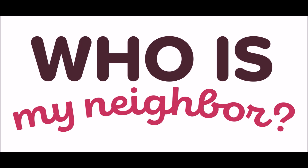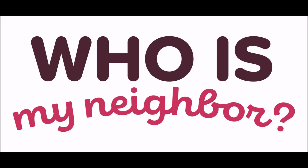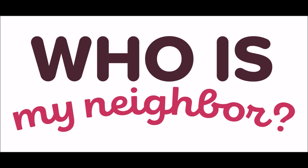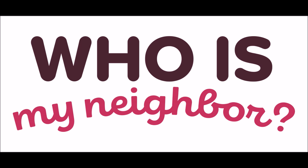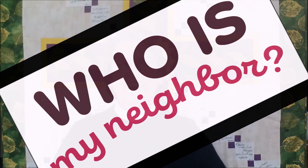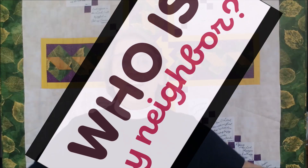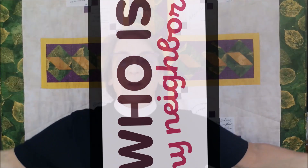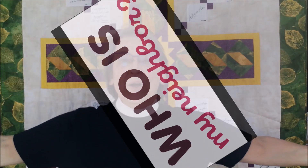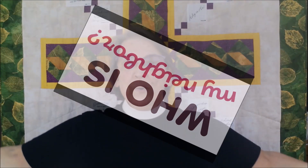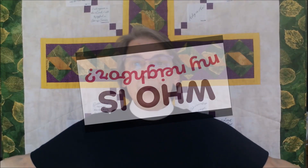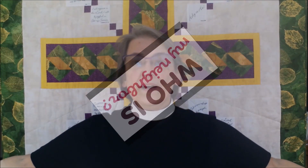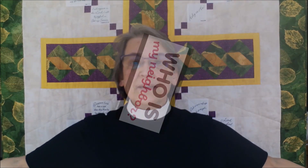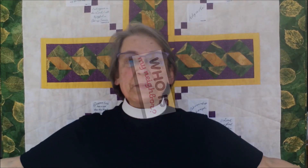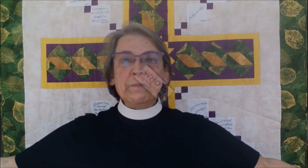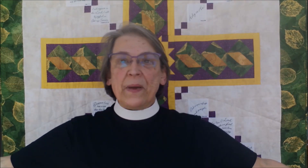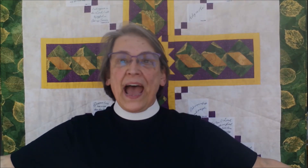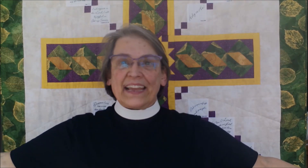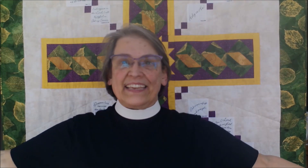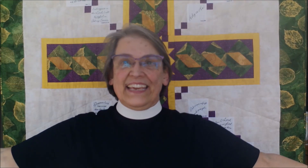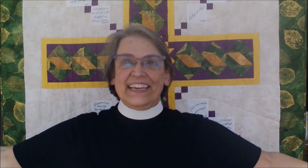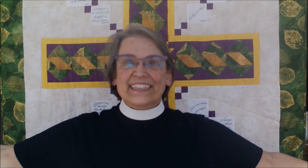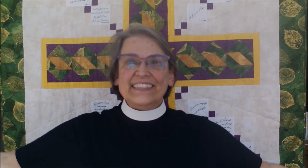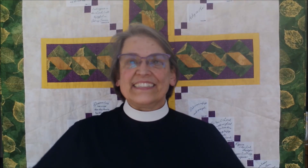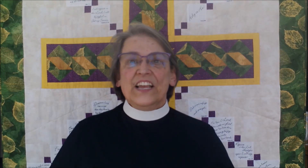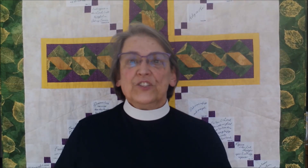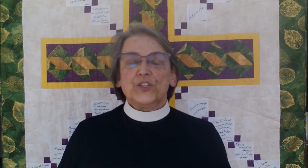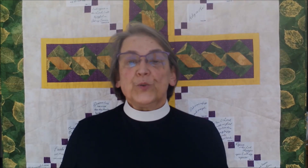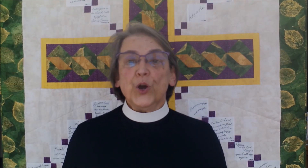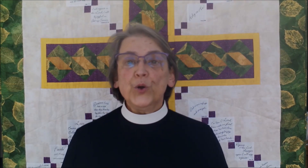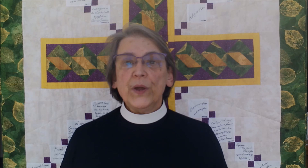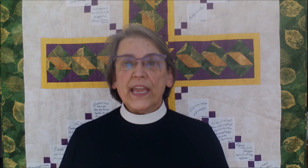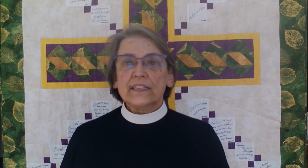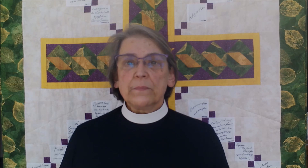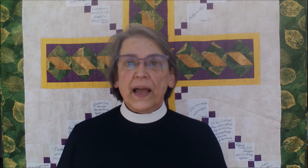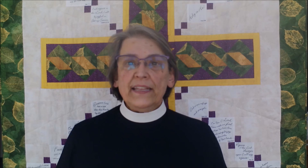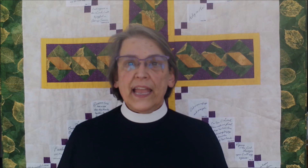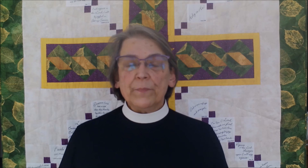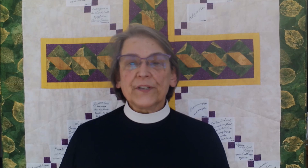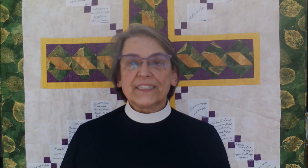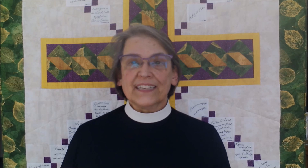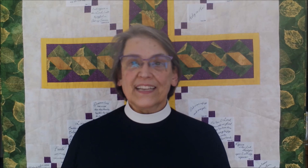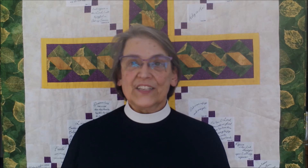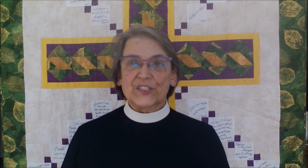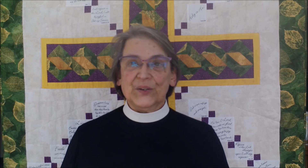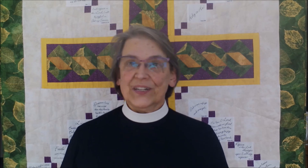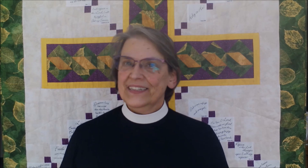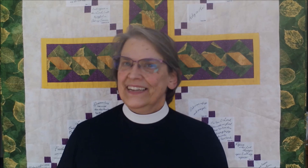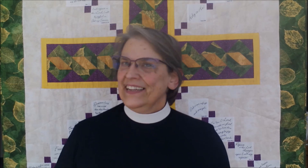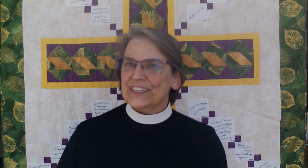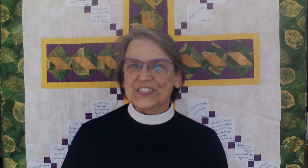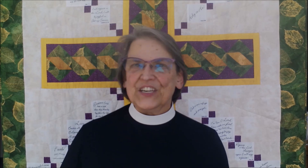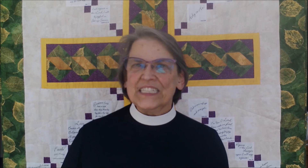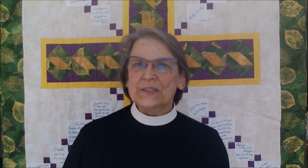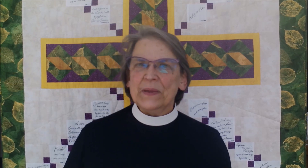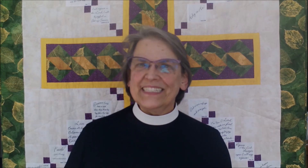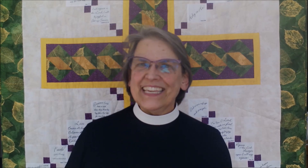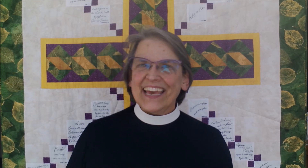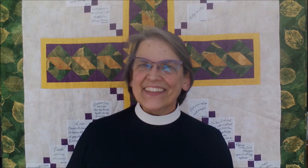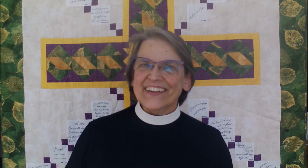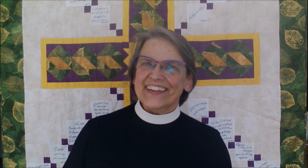from you. Welcome back, kids, to Who is My Neighbor Sunday School. It's good to be together